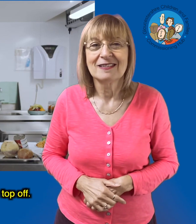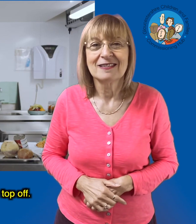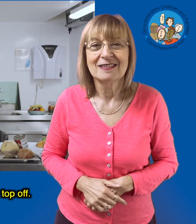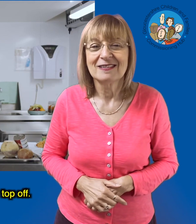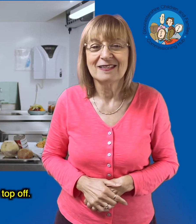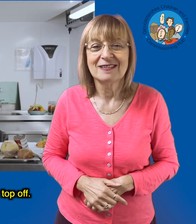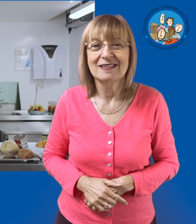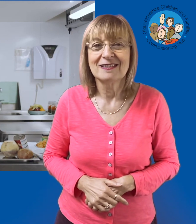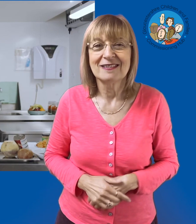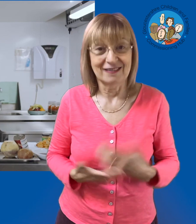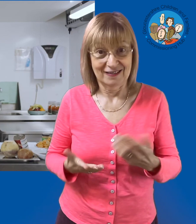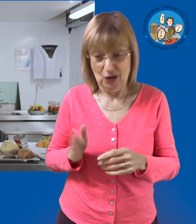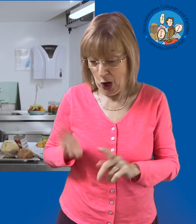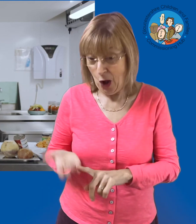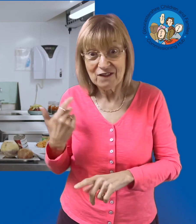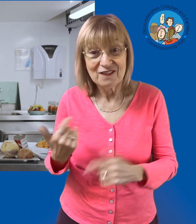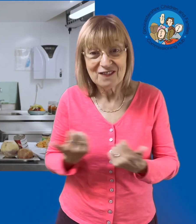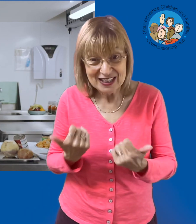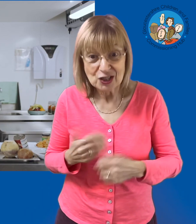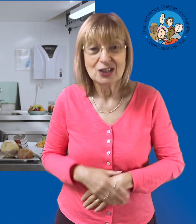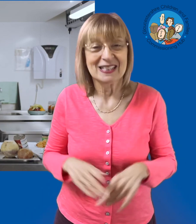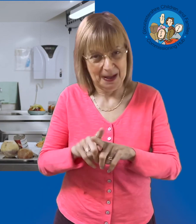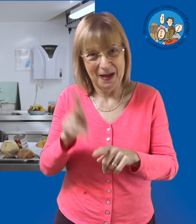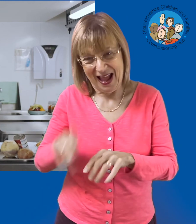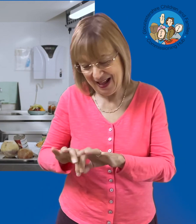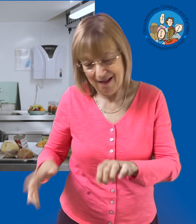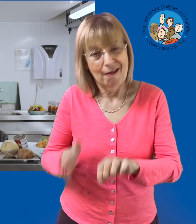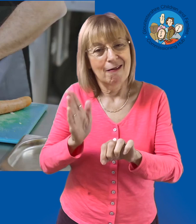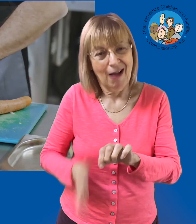there, top off there,